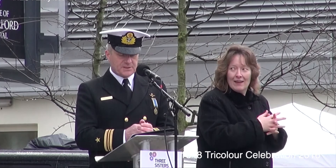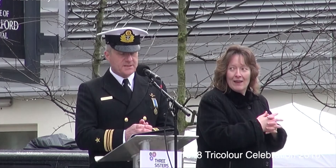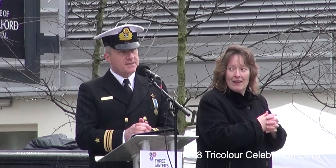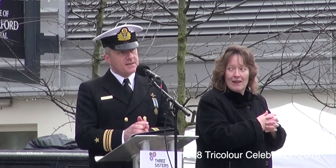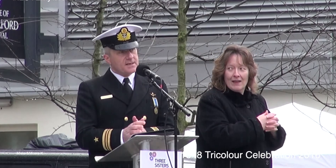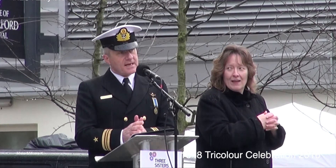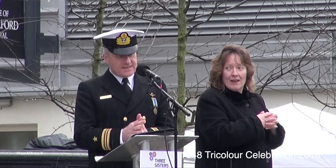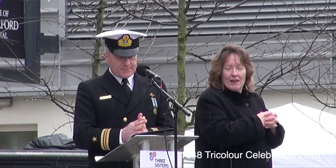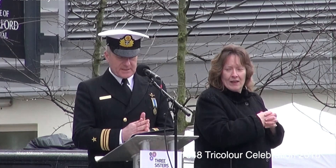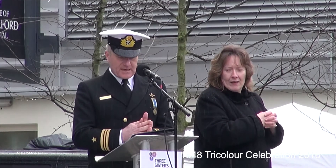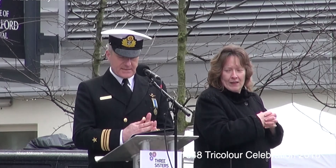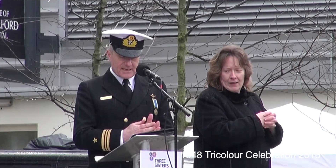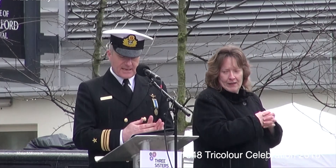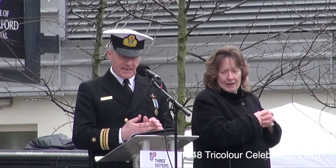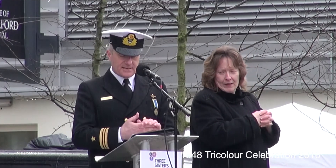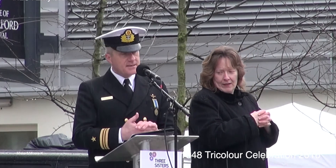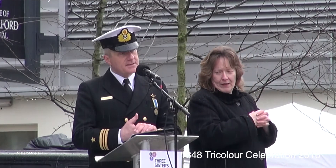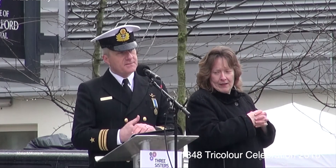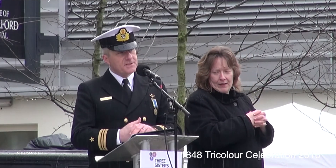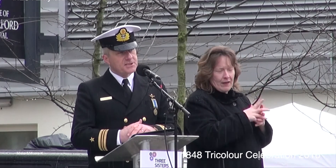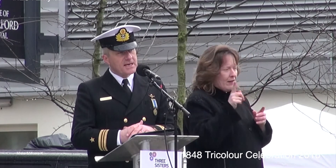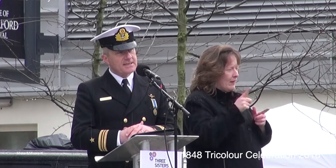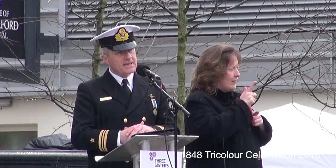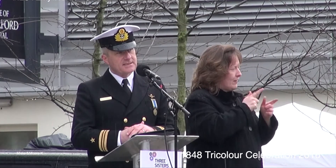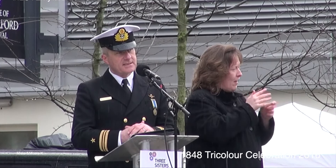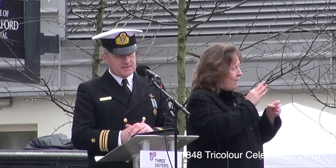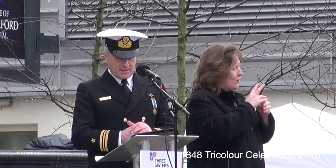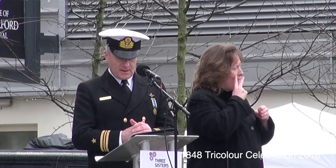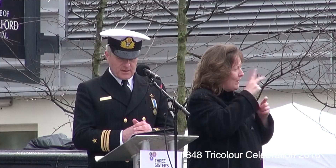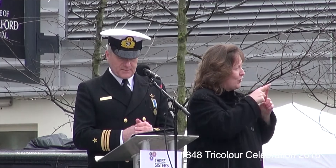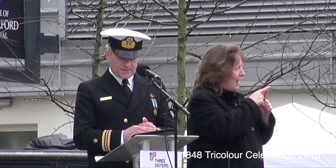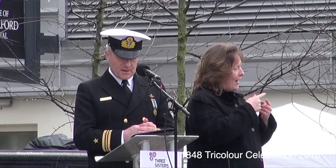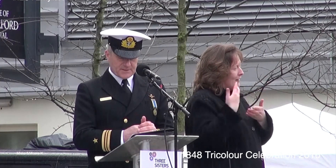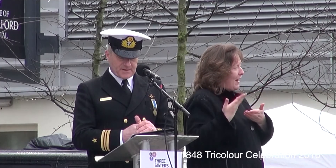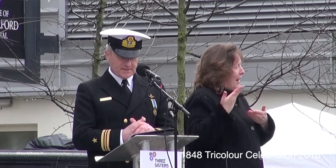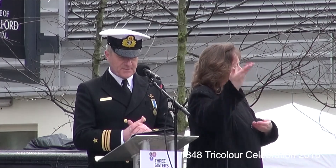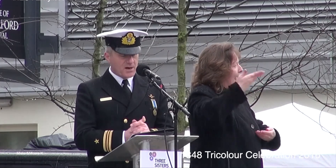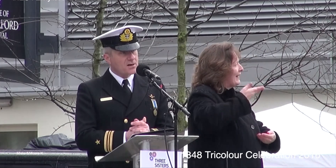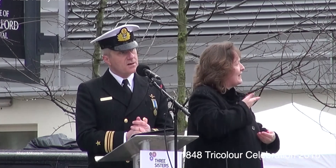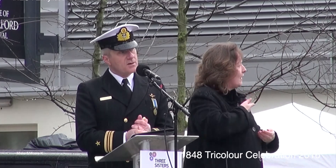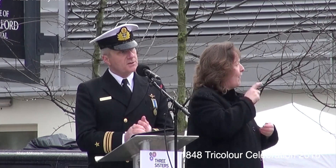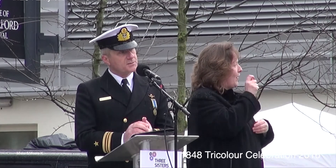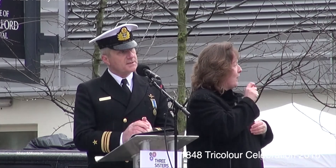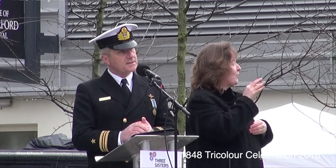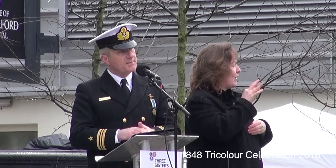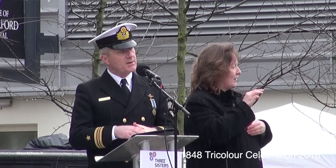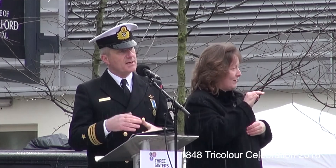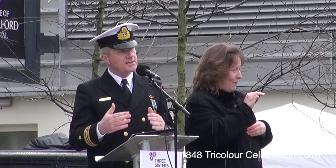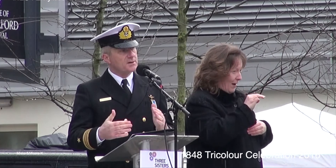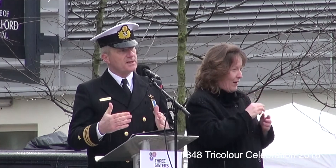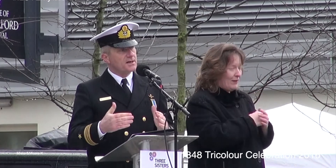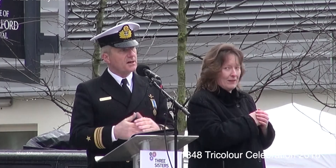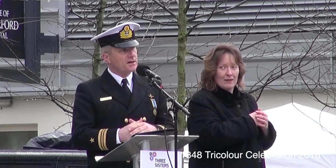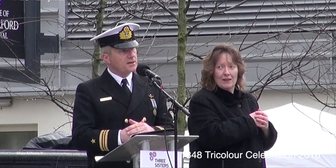which is adapted and dedicated to the vision and legacy of Thomas Francis Meagher, which was can be